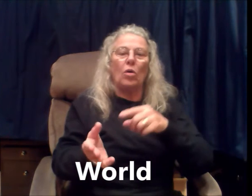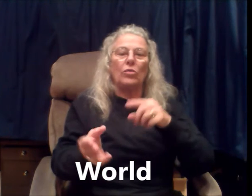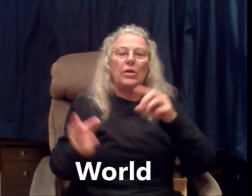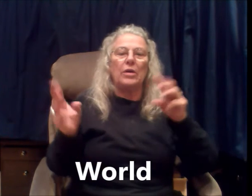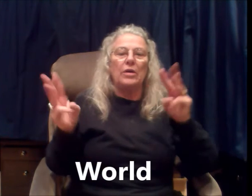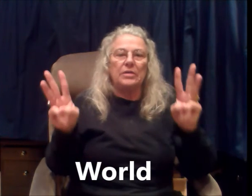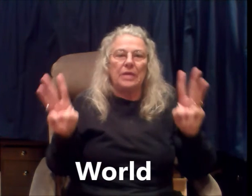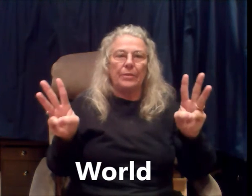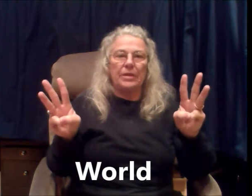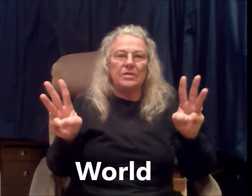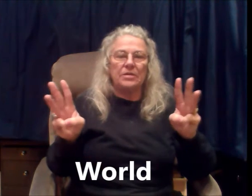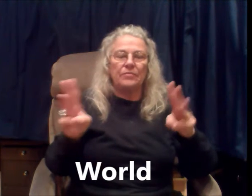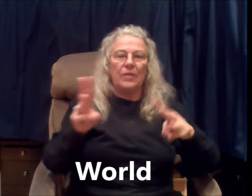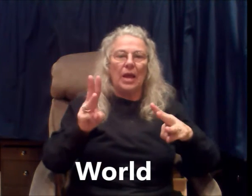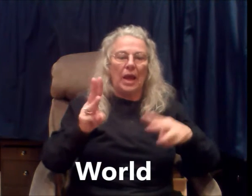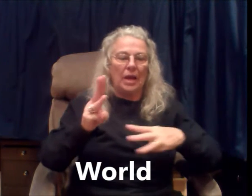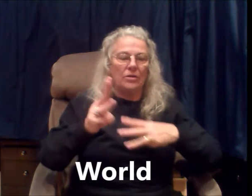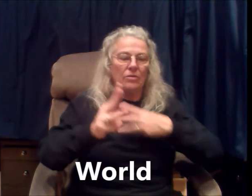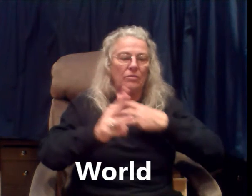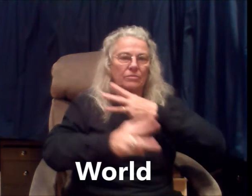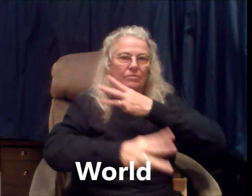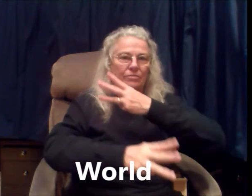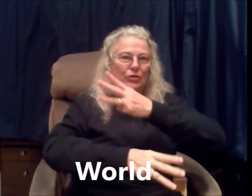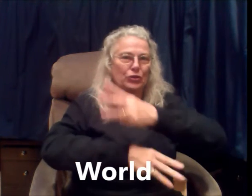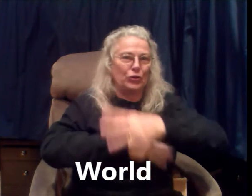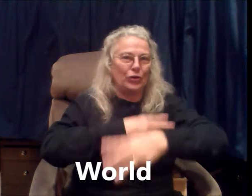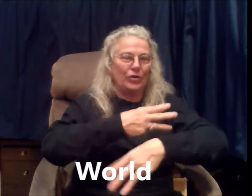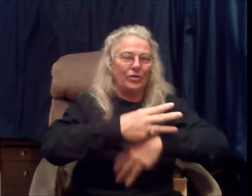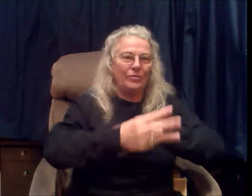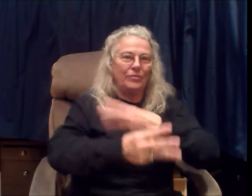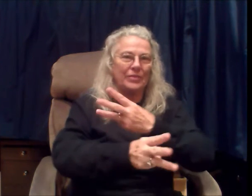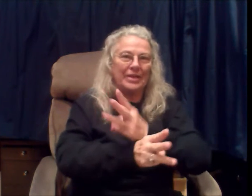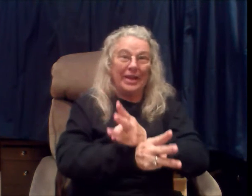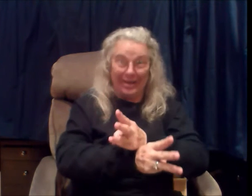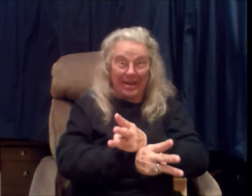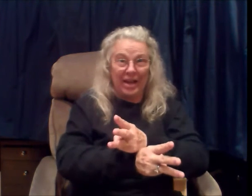World. W's and circle and land.